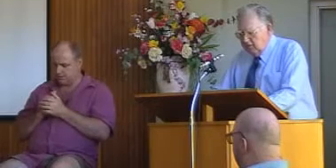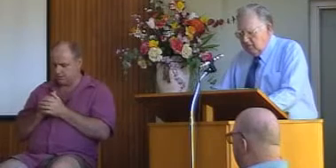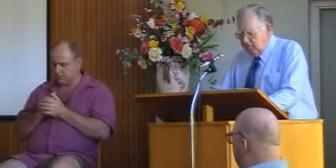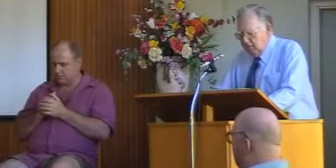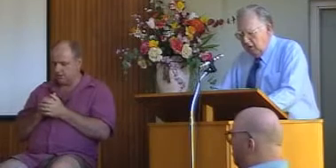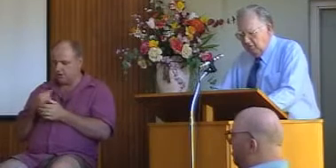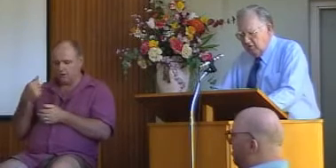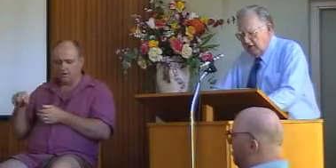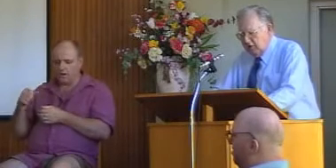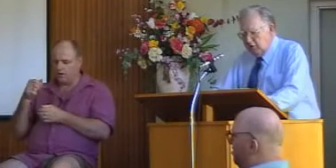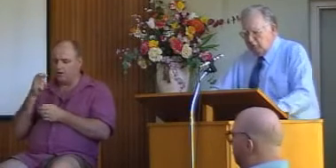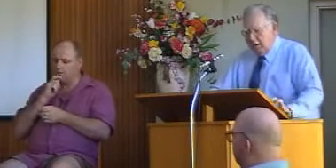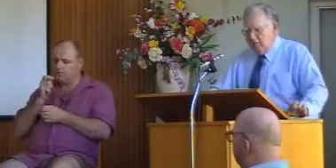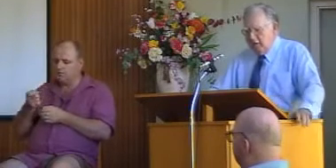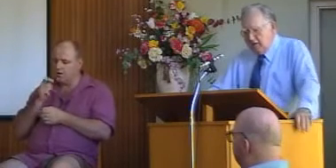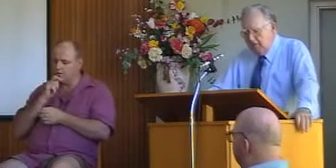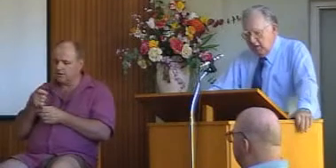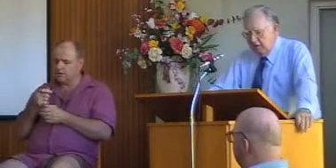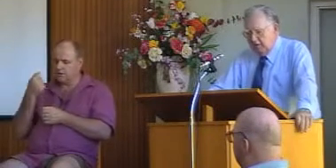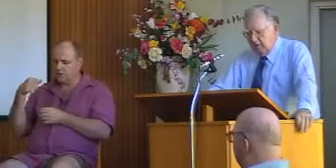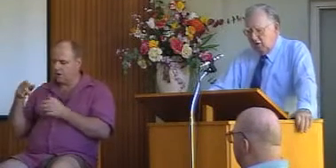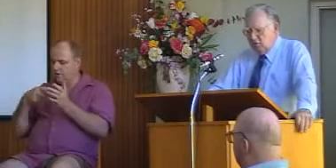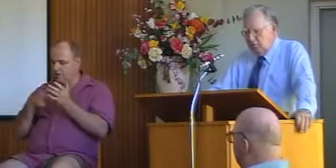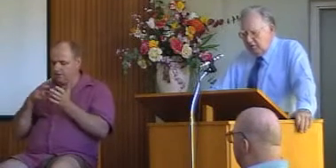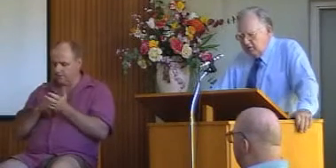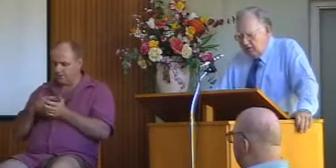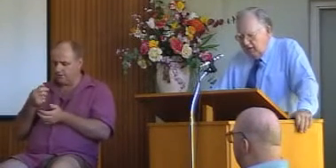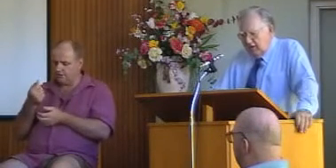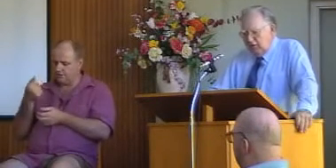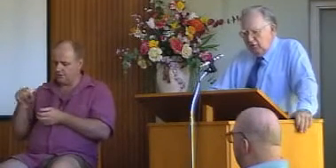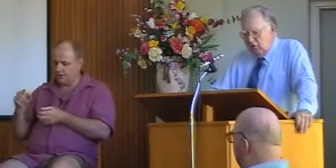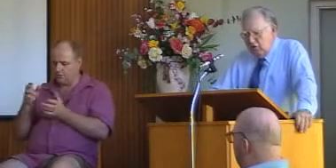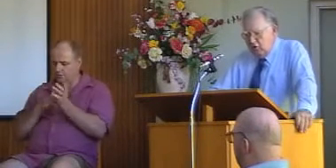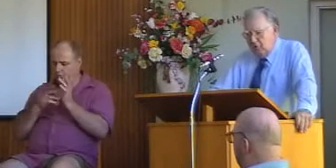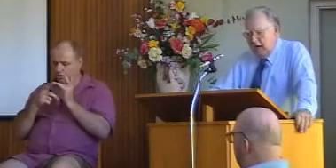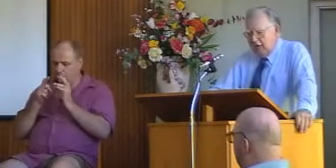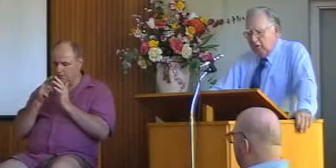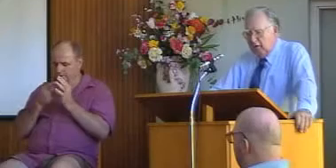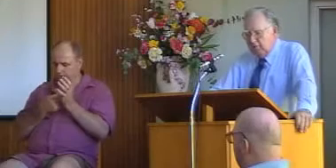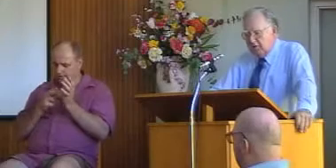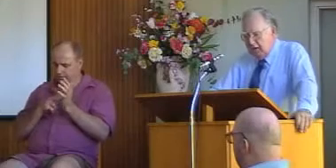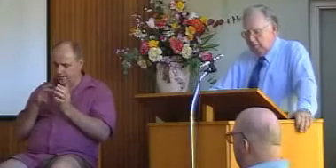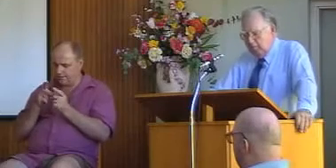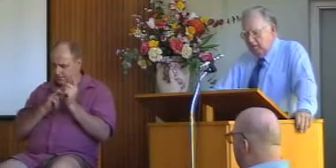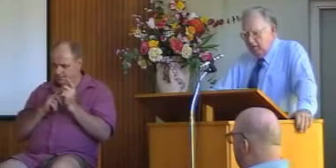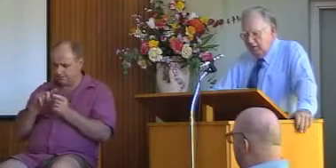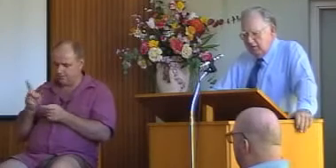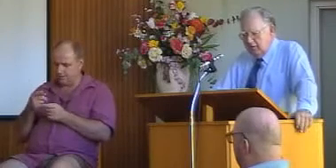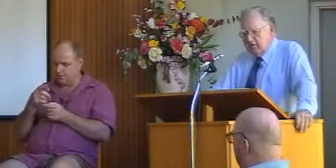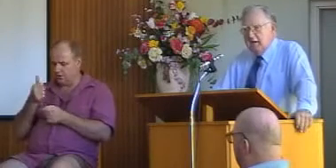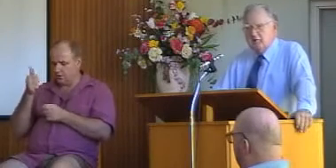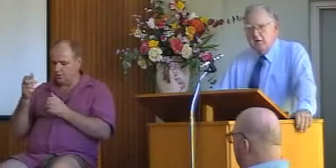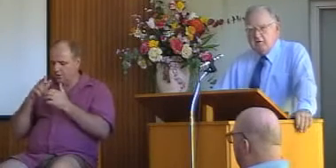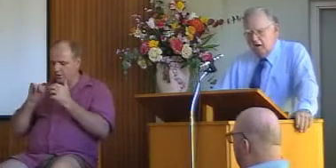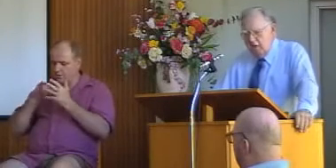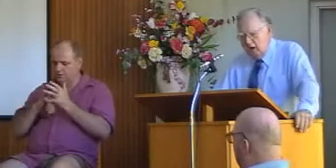things, the modern facilities to transmit the gospel message, the good news passed from lip to lip till